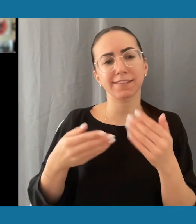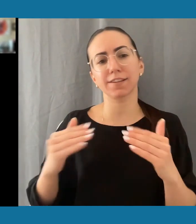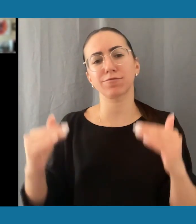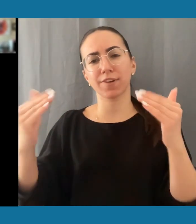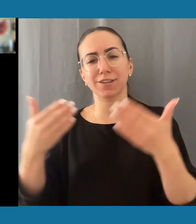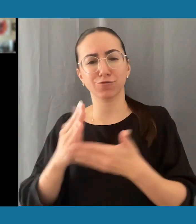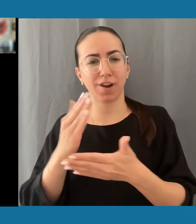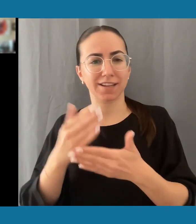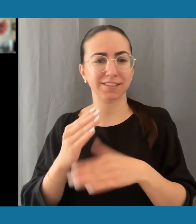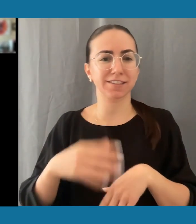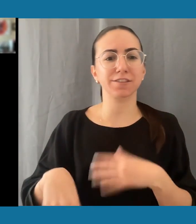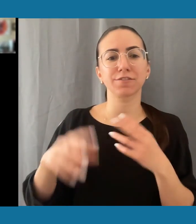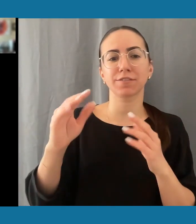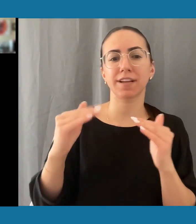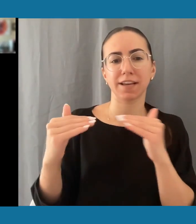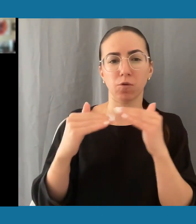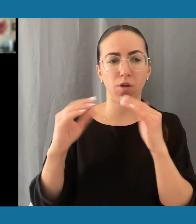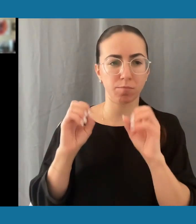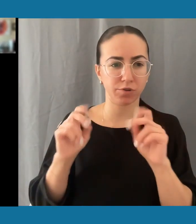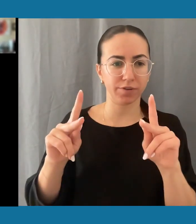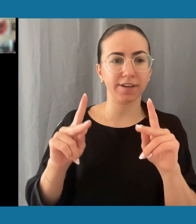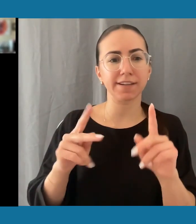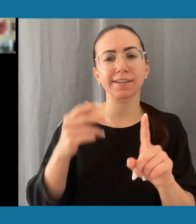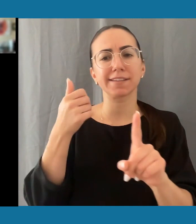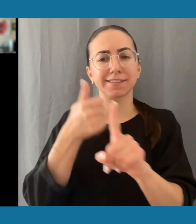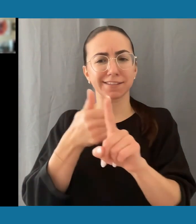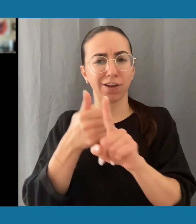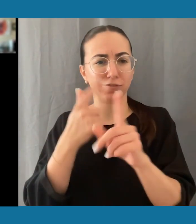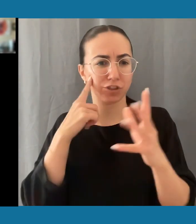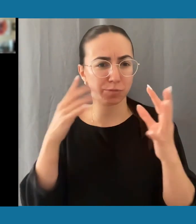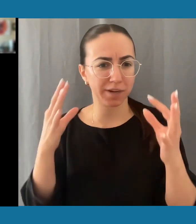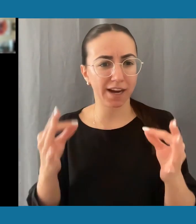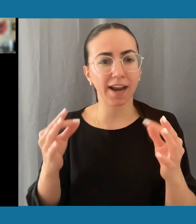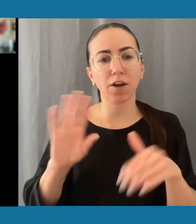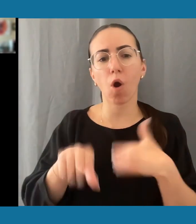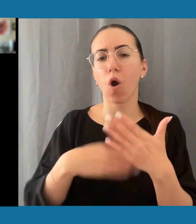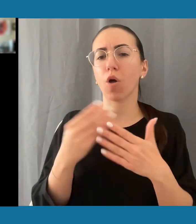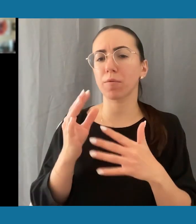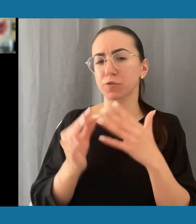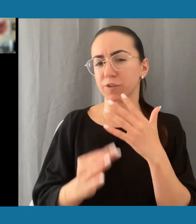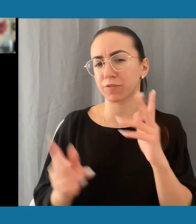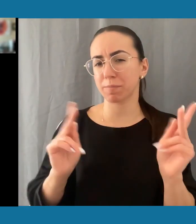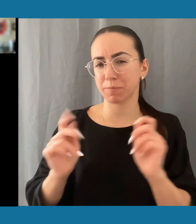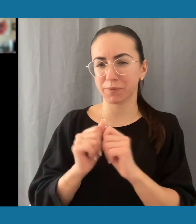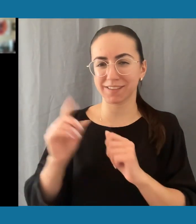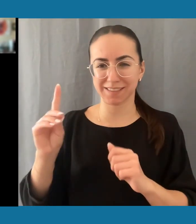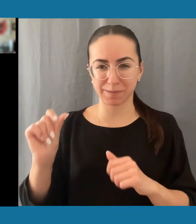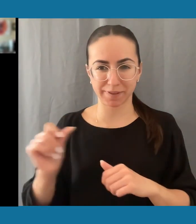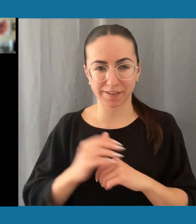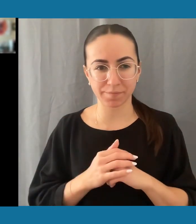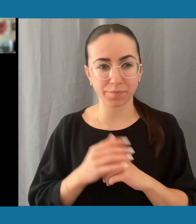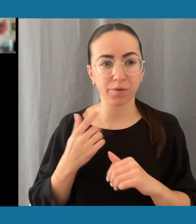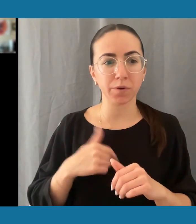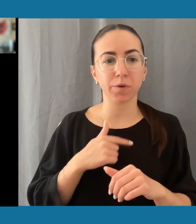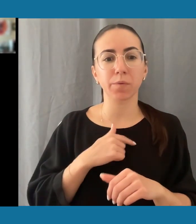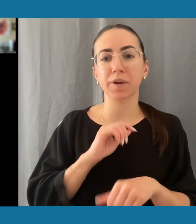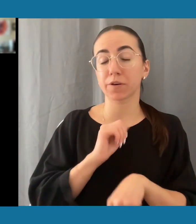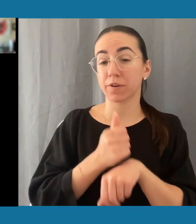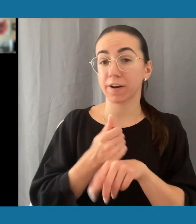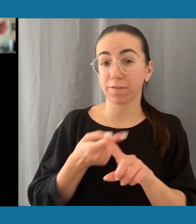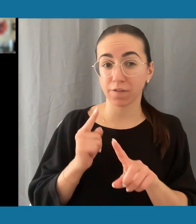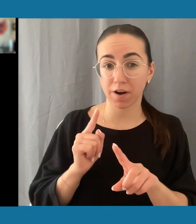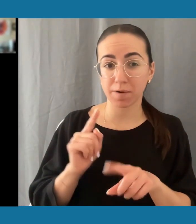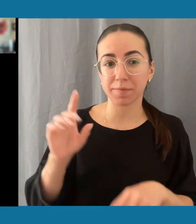opportunities, self-determination, and choices for all people with disabilities. We were created by the